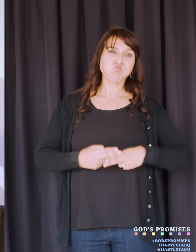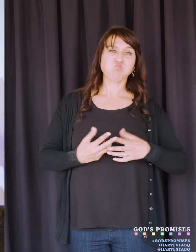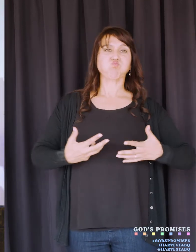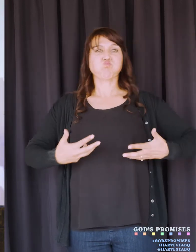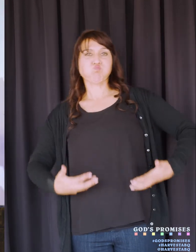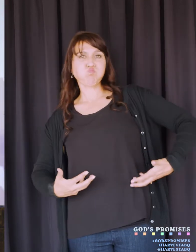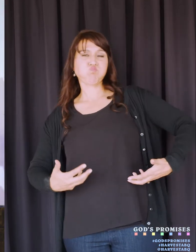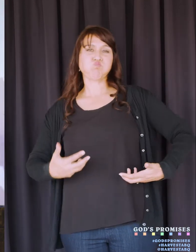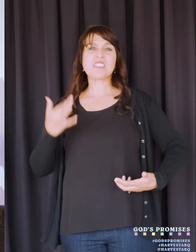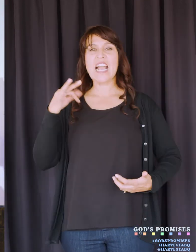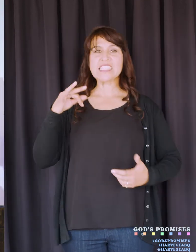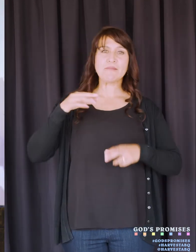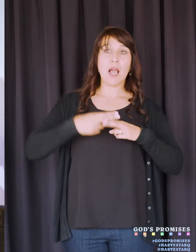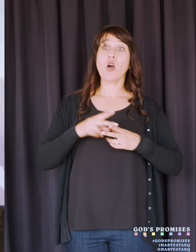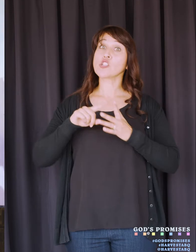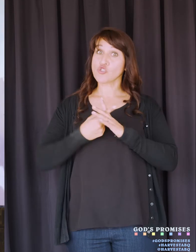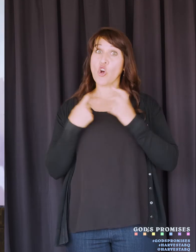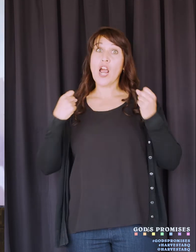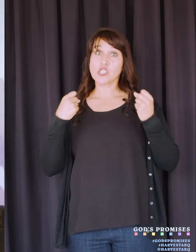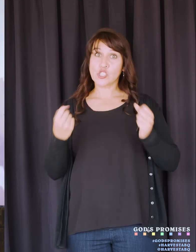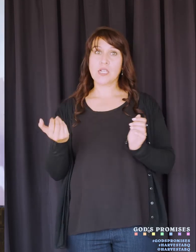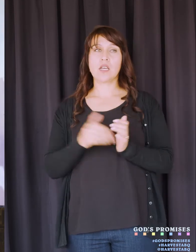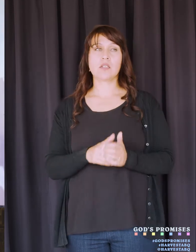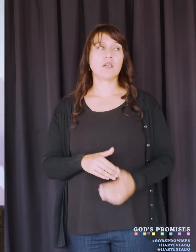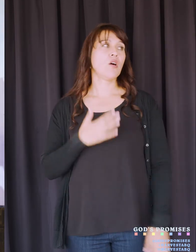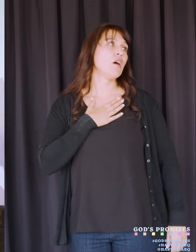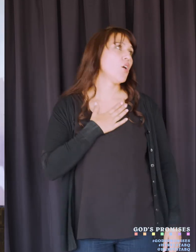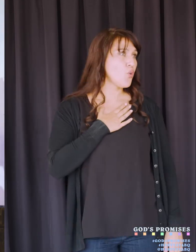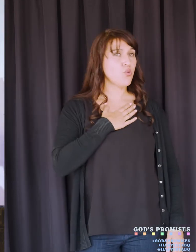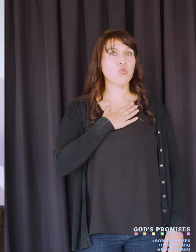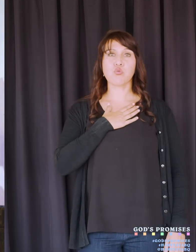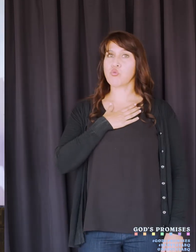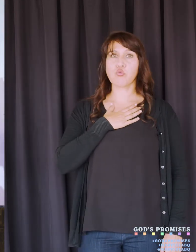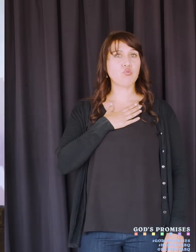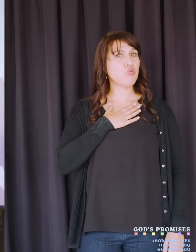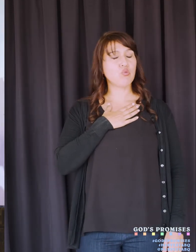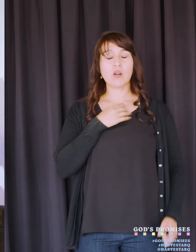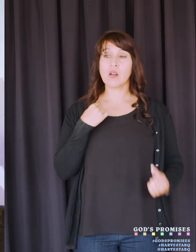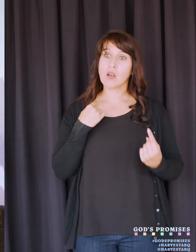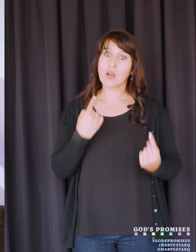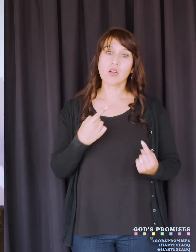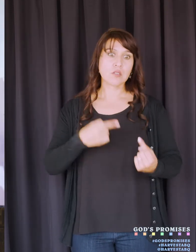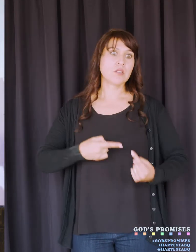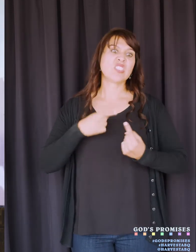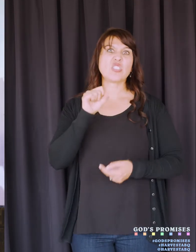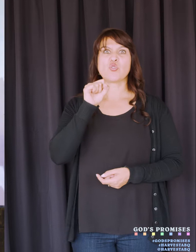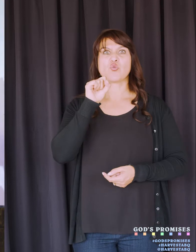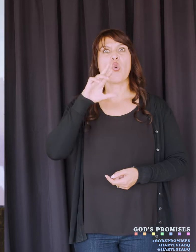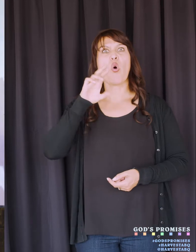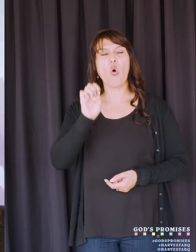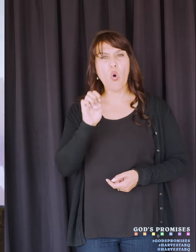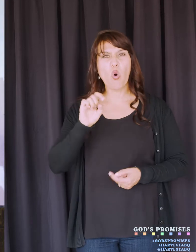So I've started working out again. And oh my goodness, it's just, I've been so sore. I've been so